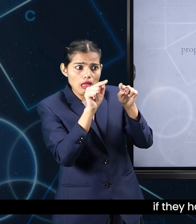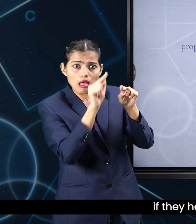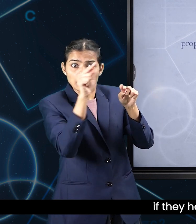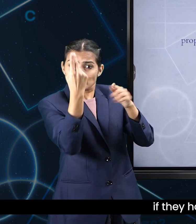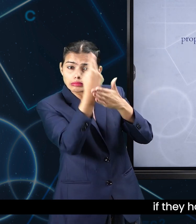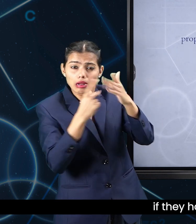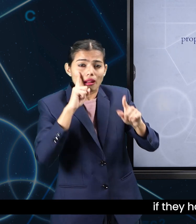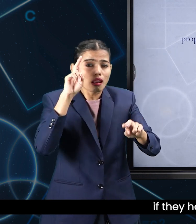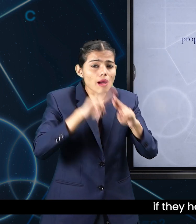shape.